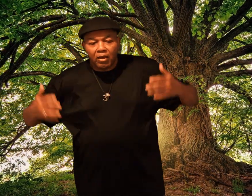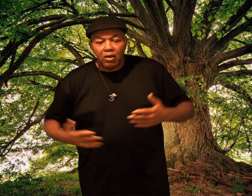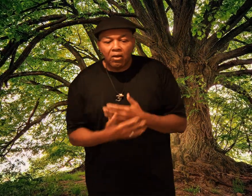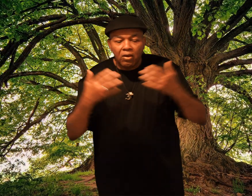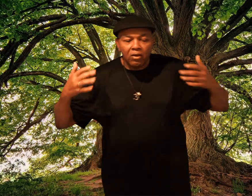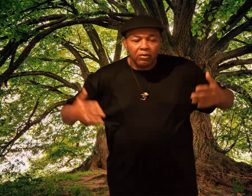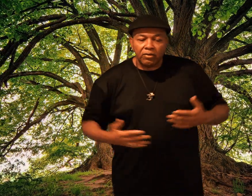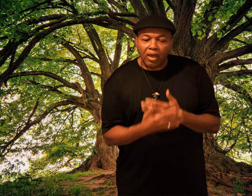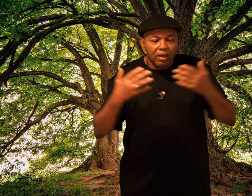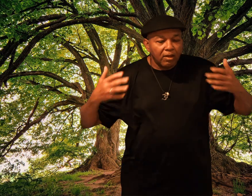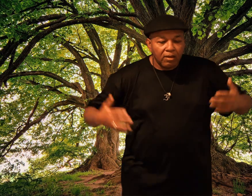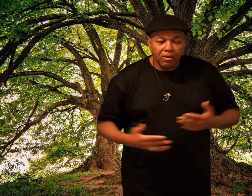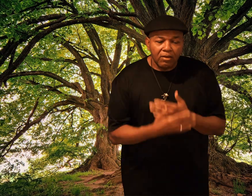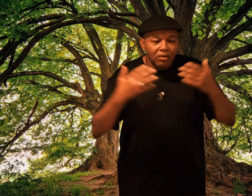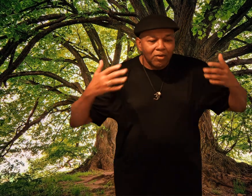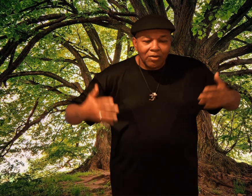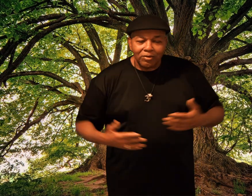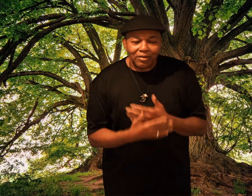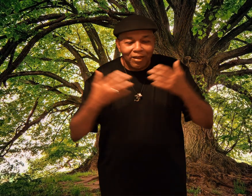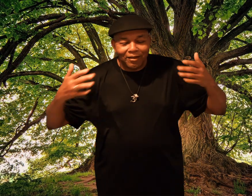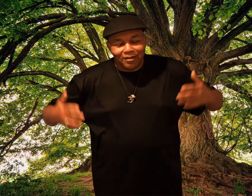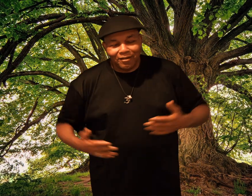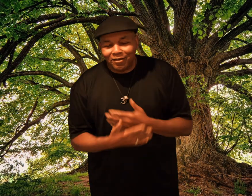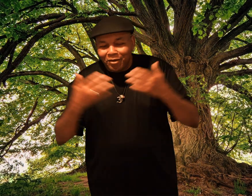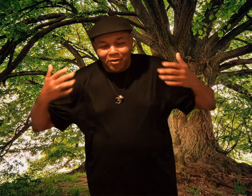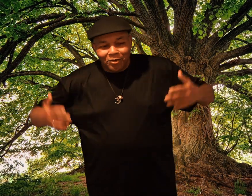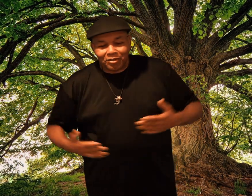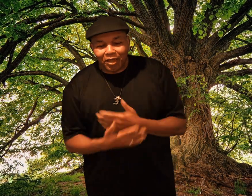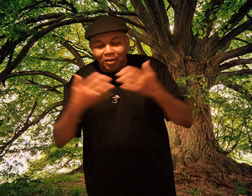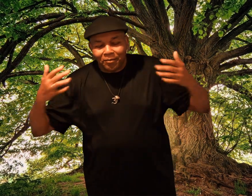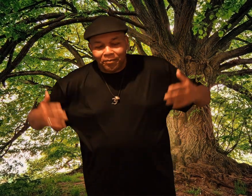overcome. Every time I question them, I get in stronger. We